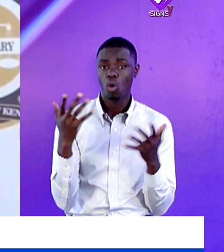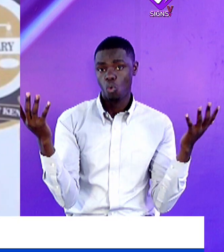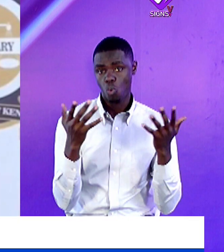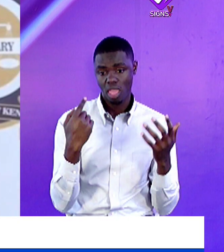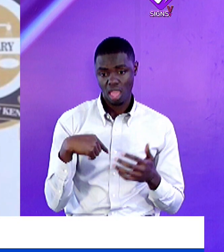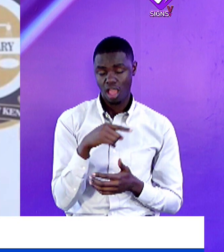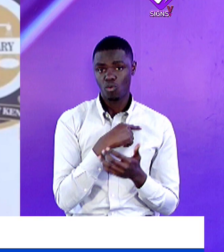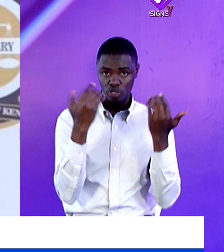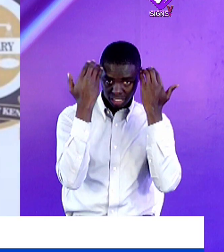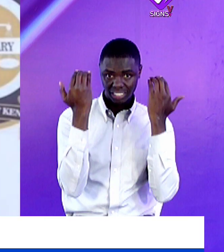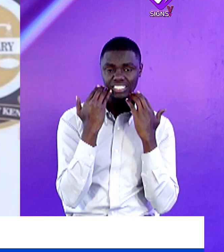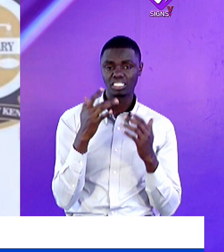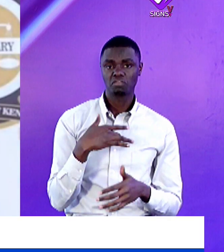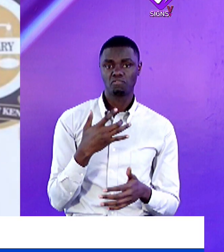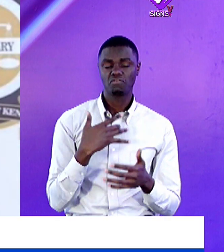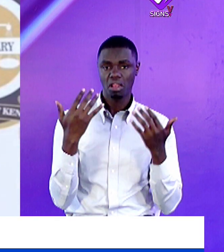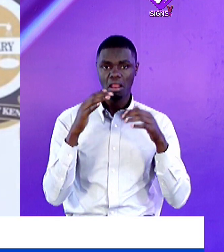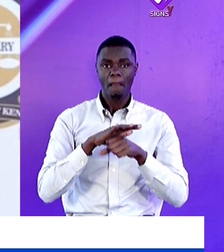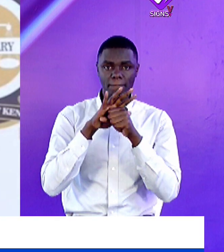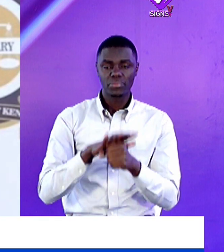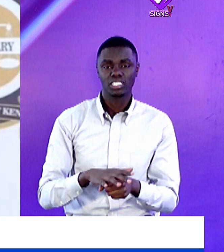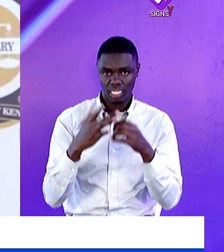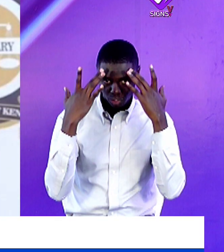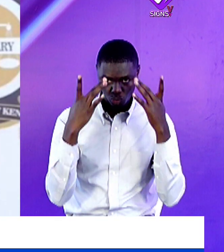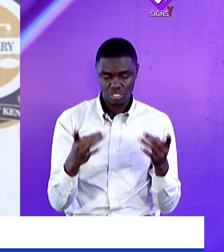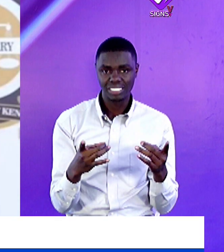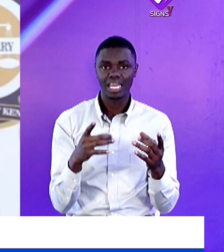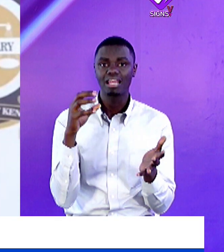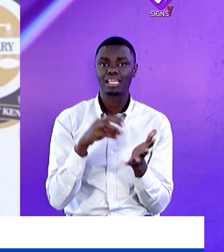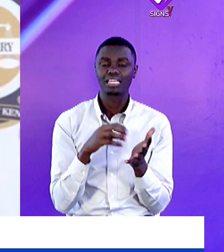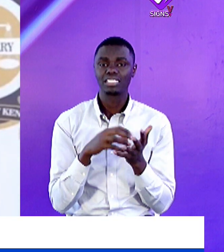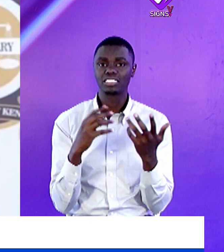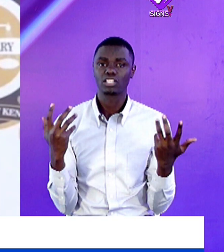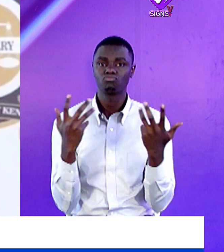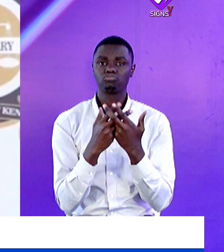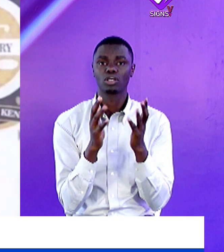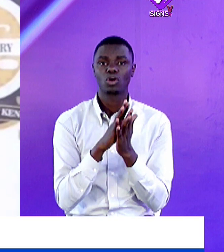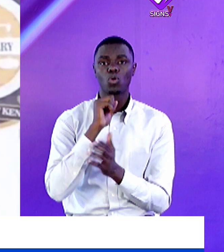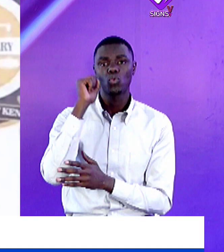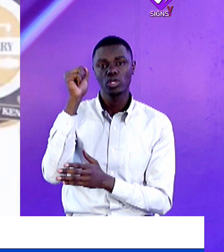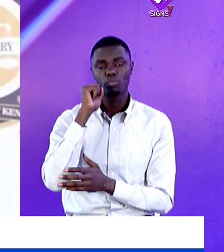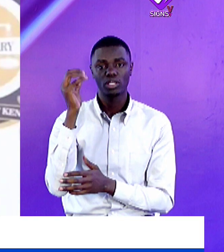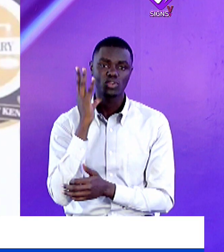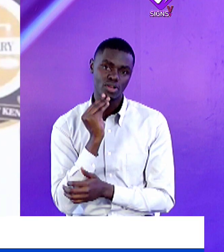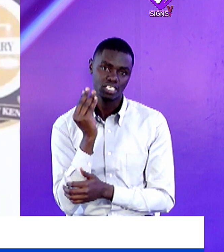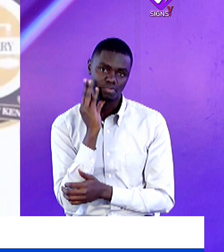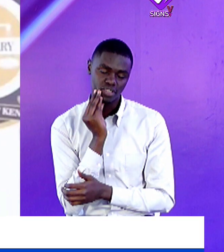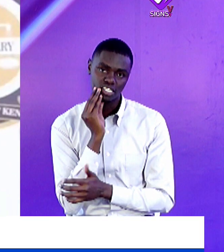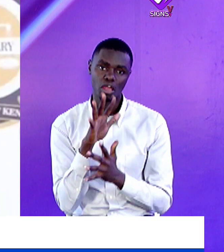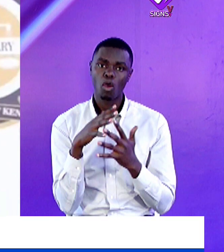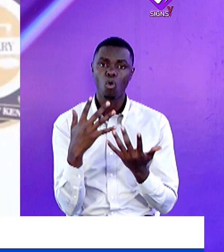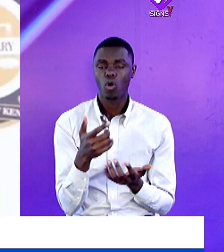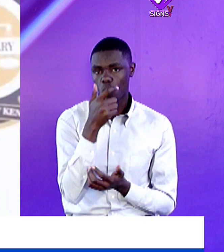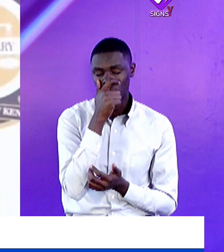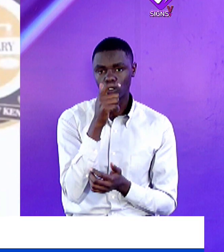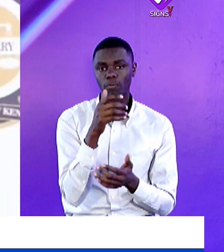feel pressured to decide cases in line with political expediency or wishes